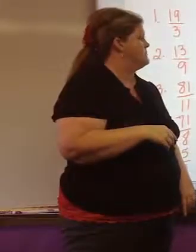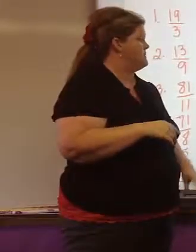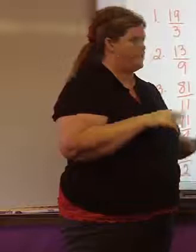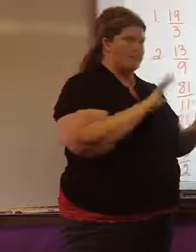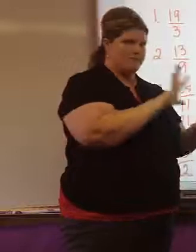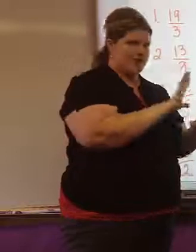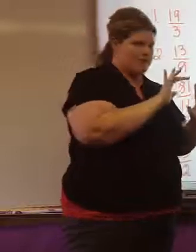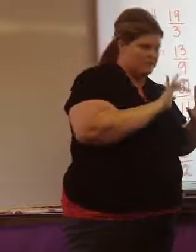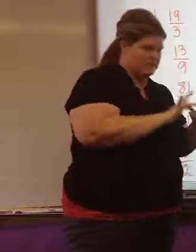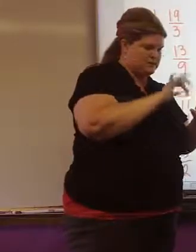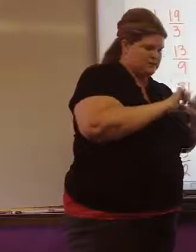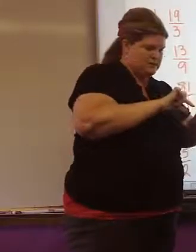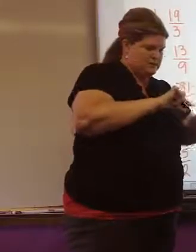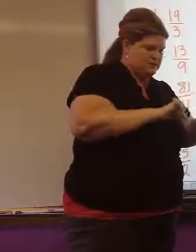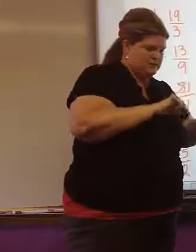little space,